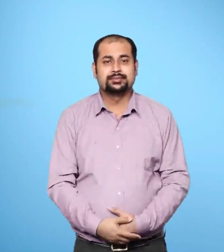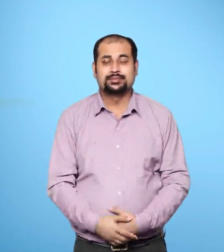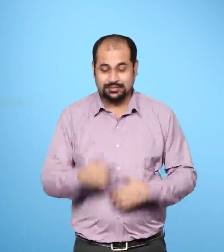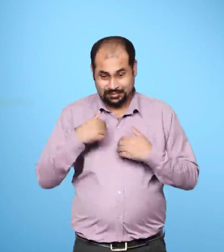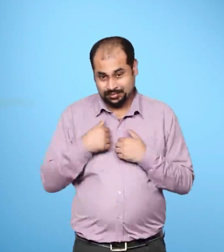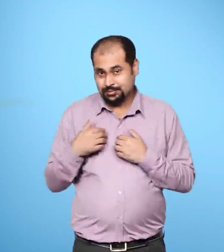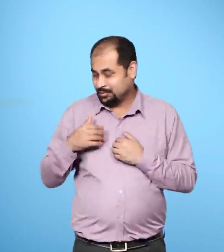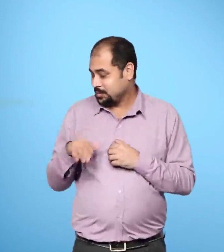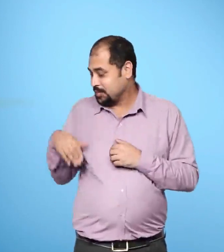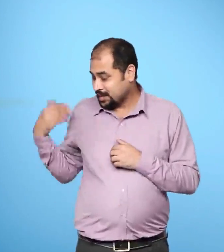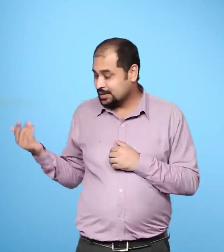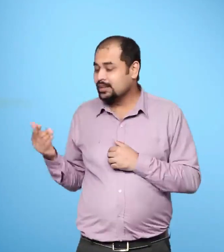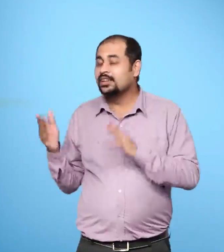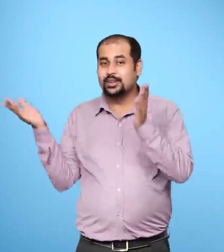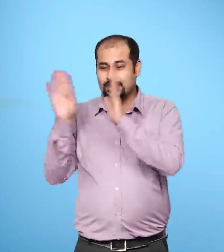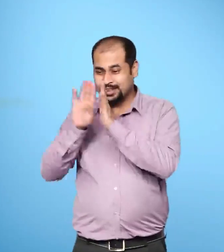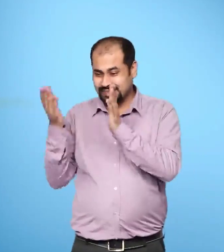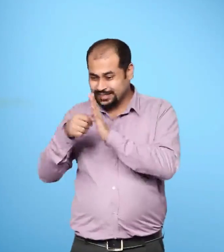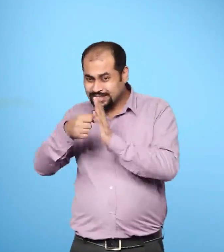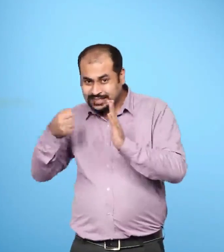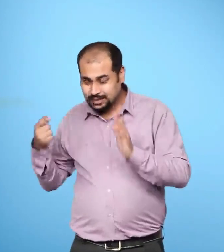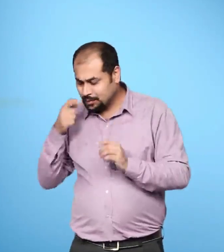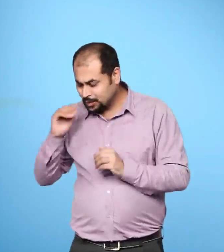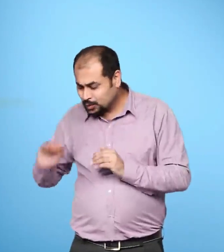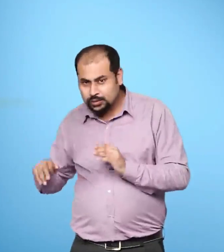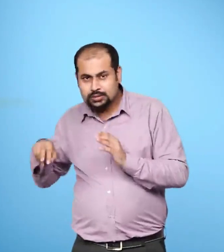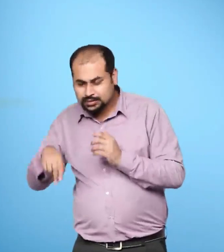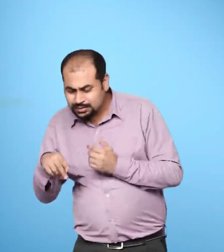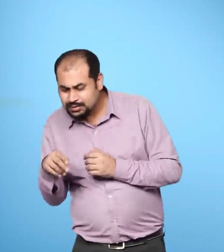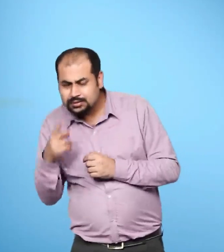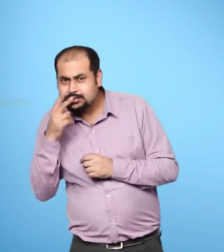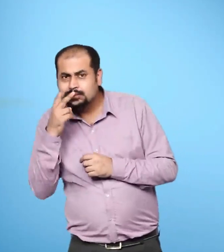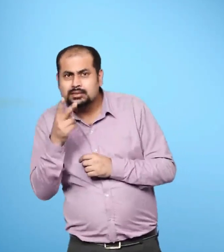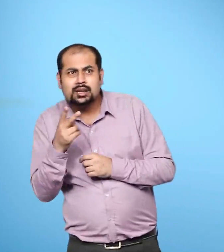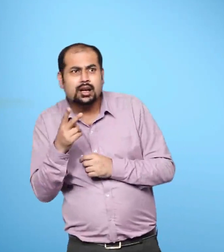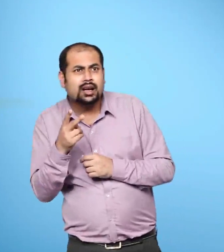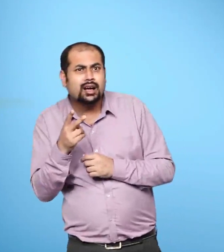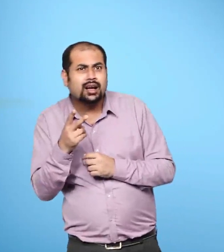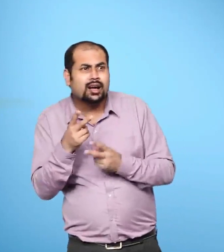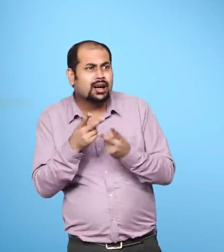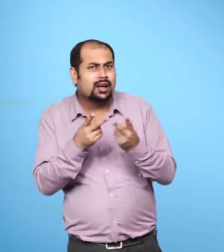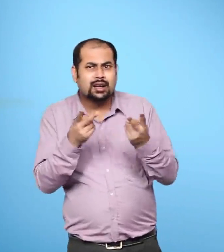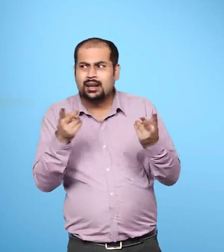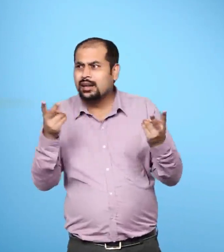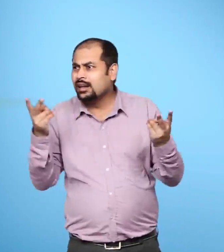And a little child standing at the entrance behind him, surrounded by rats.